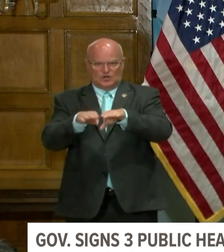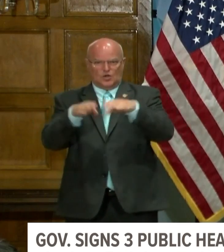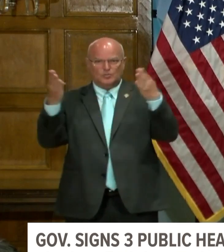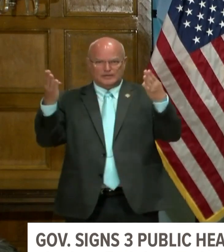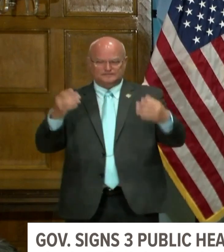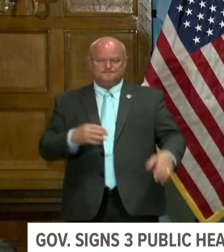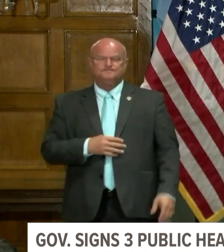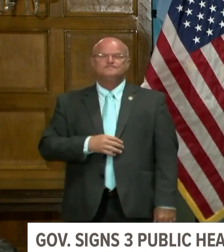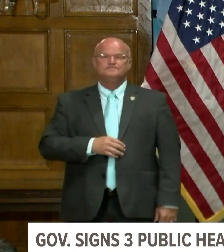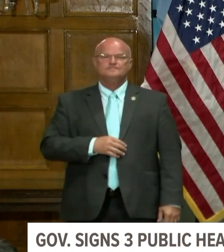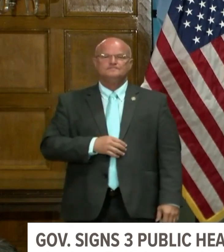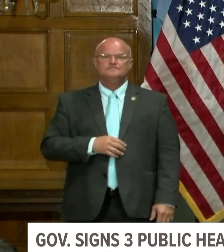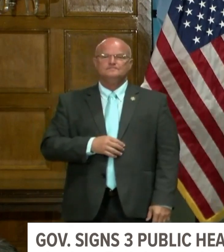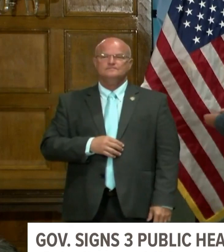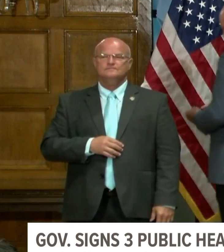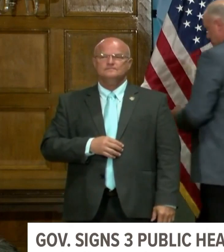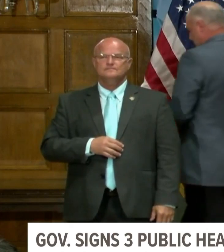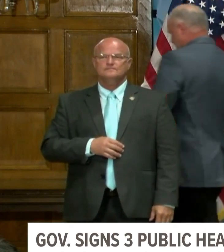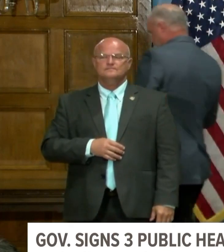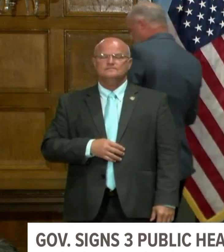up.